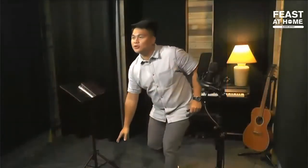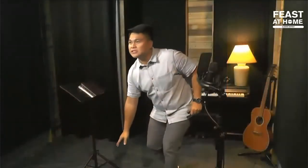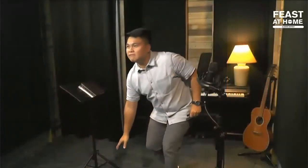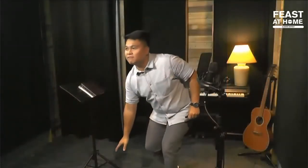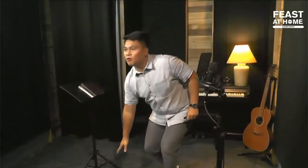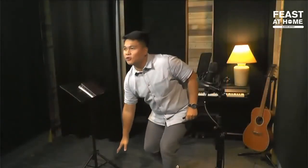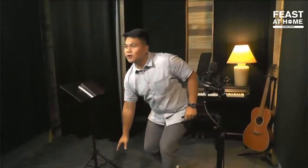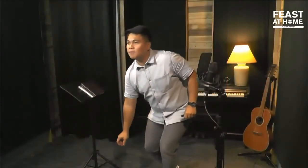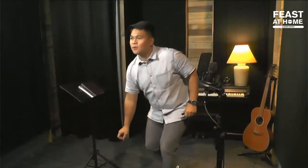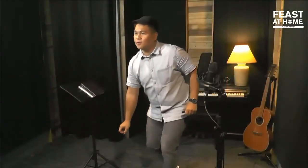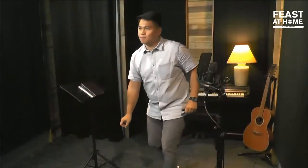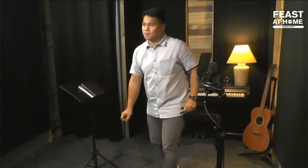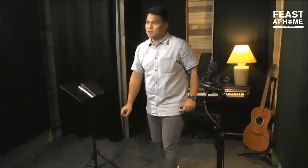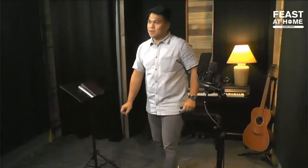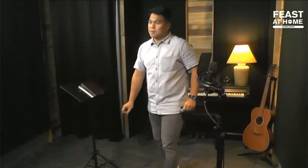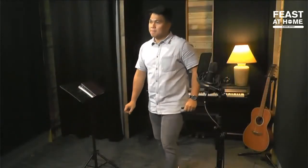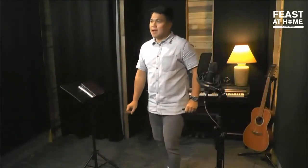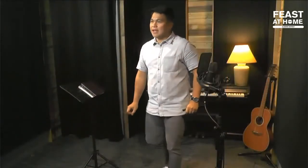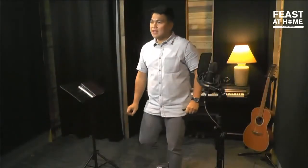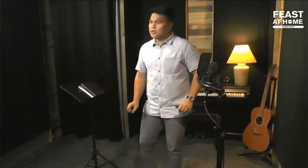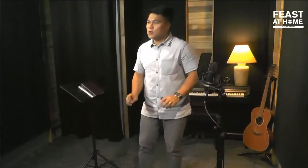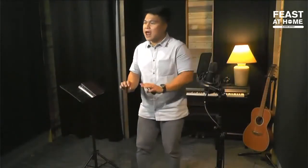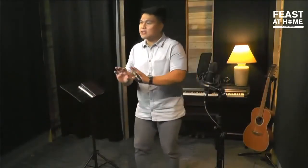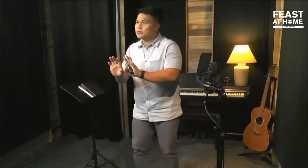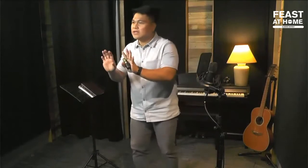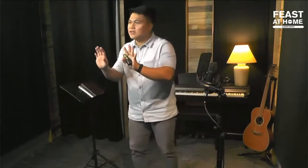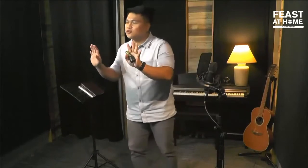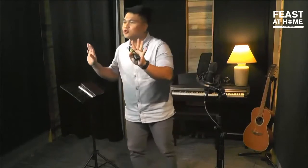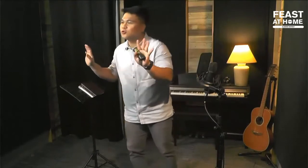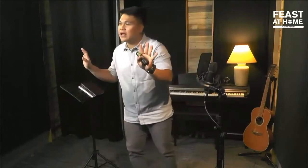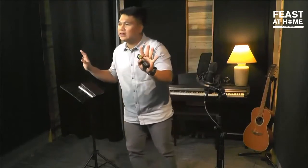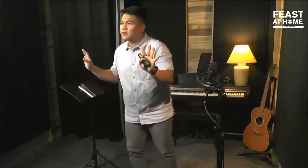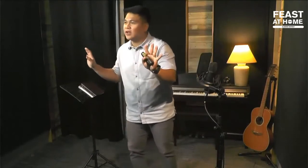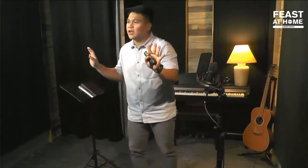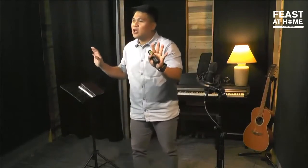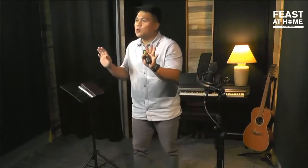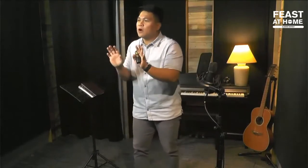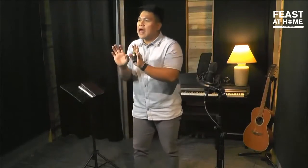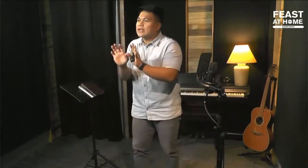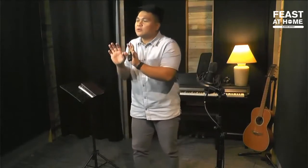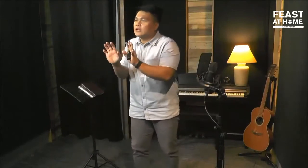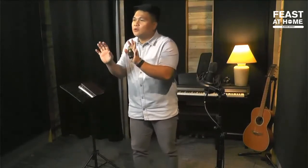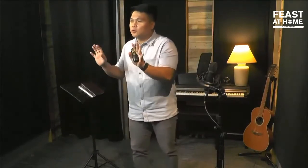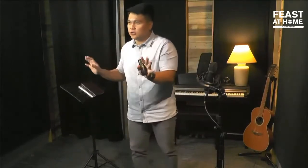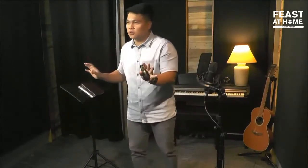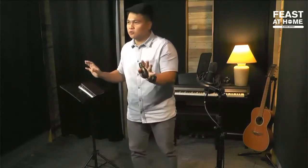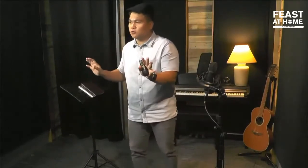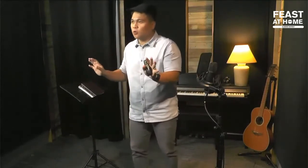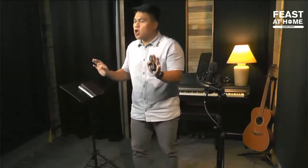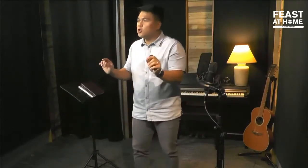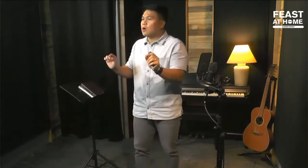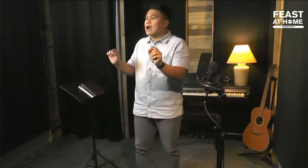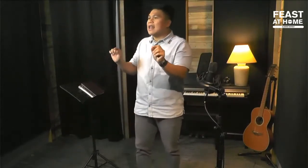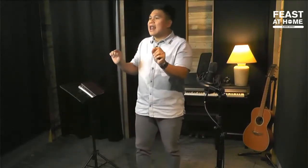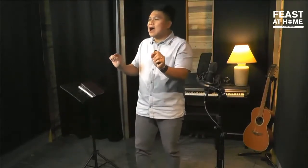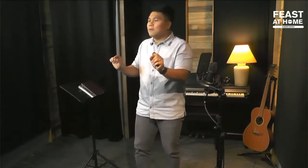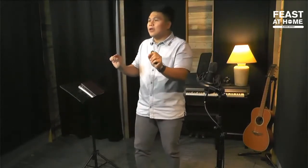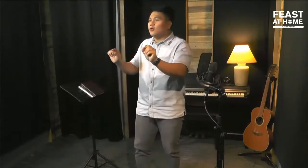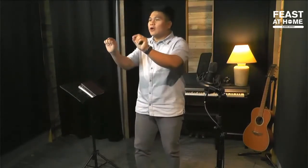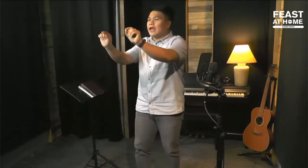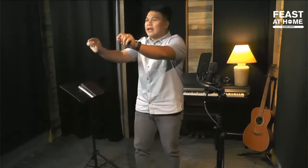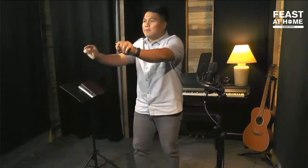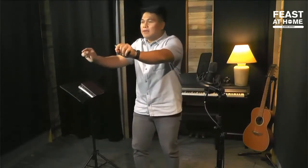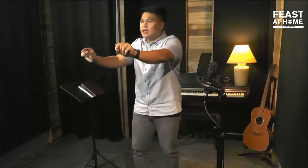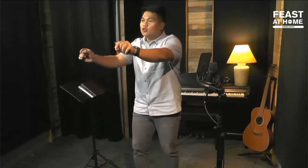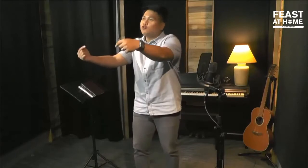making yourself vulnerable. Bakit? You are actually surrendering. You are actually losing control. You are allowing